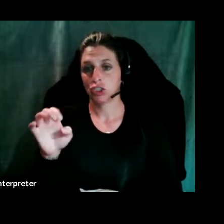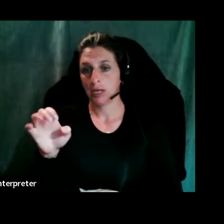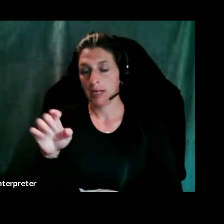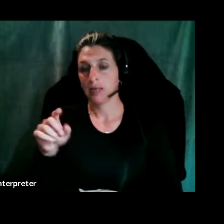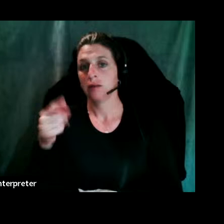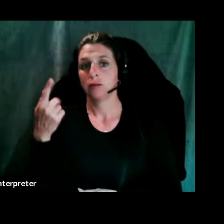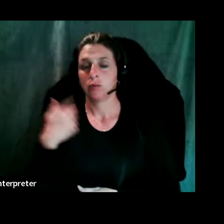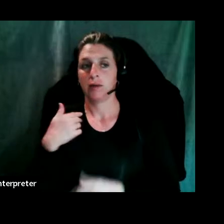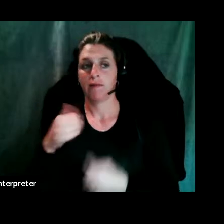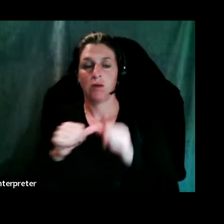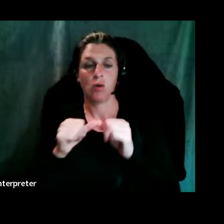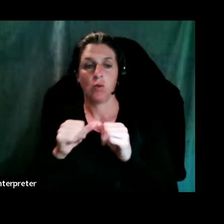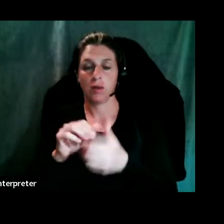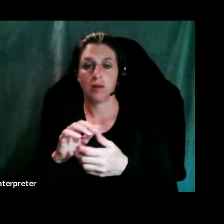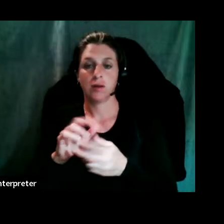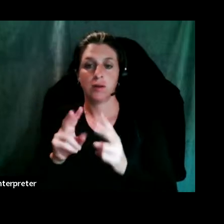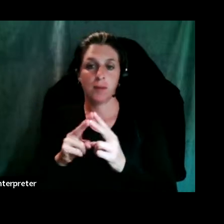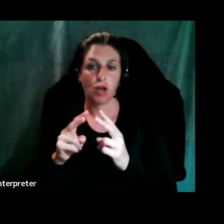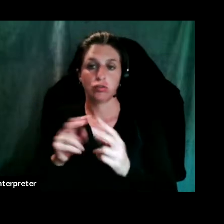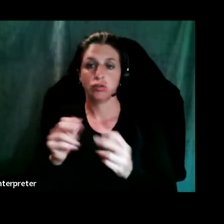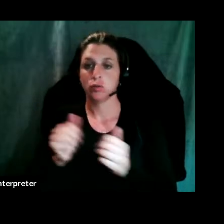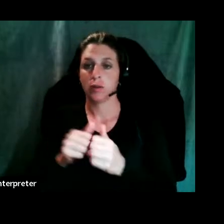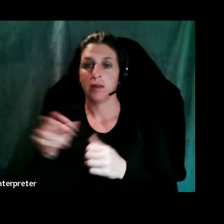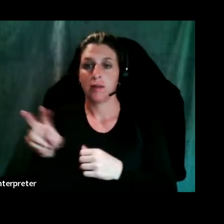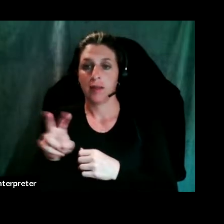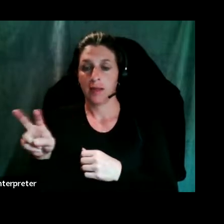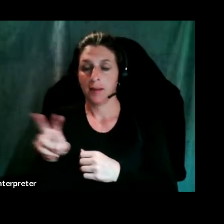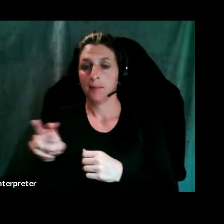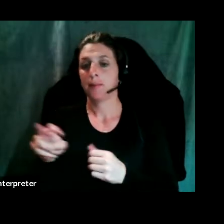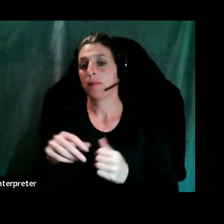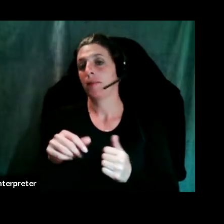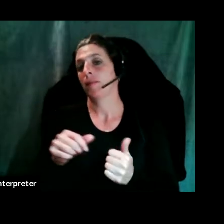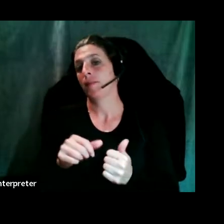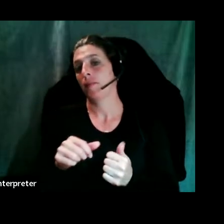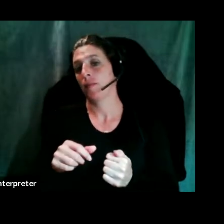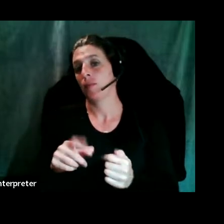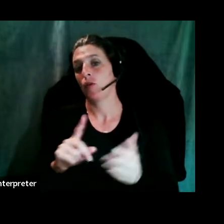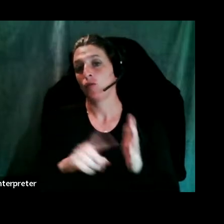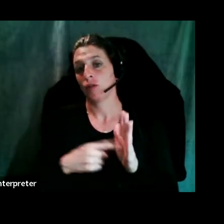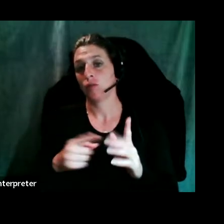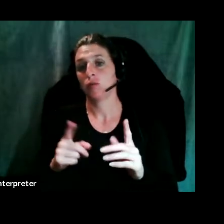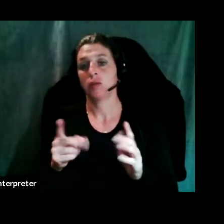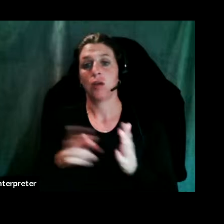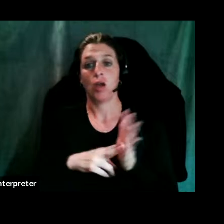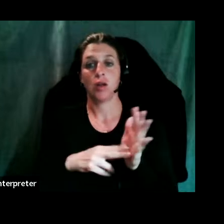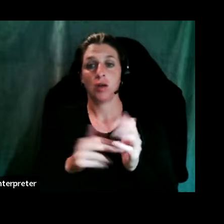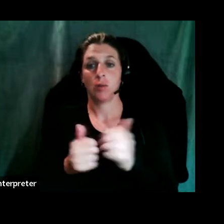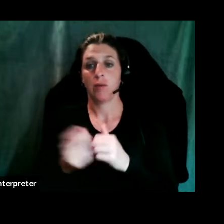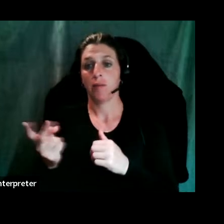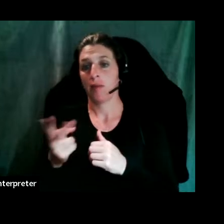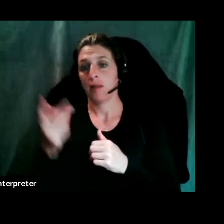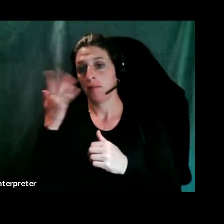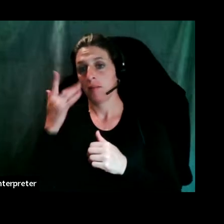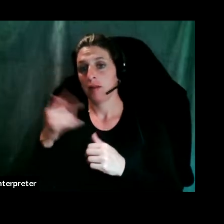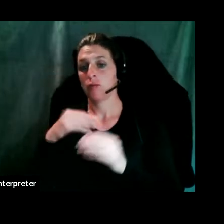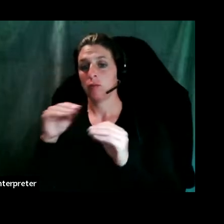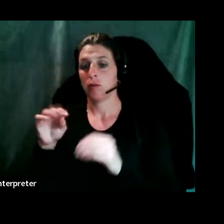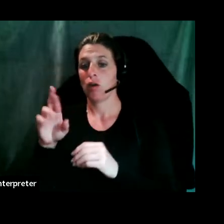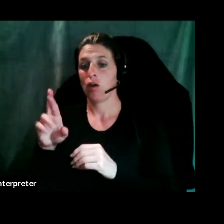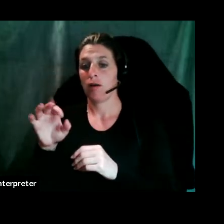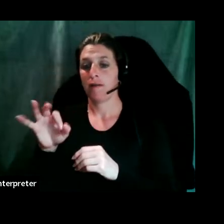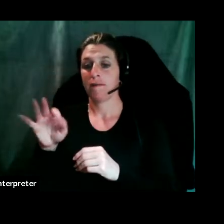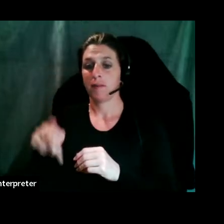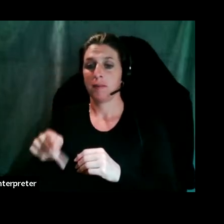them. Originally, we went into contract with them because we had put out an RFP